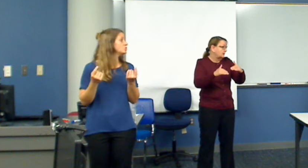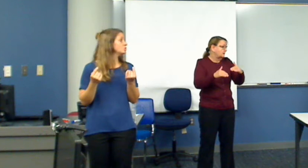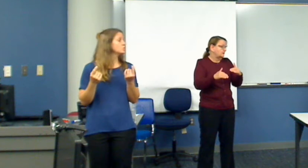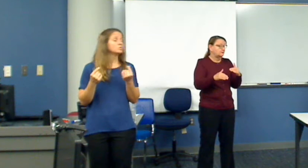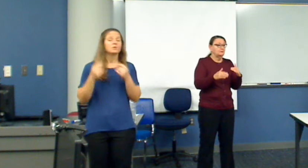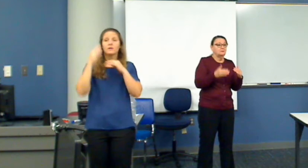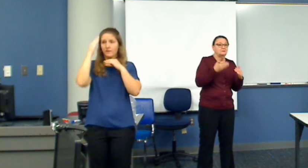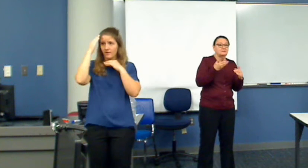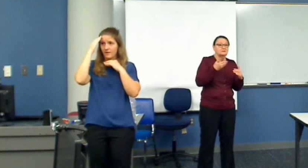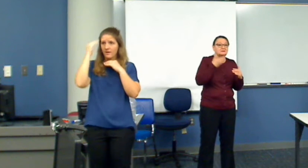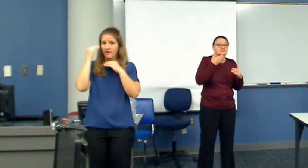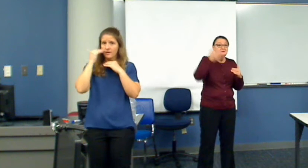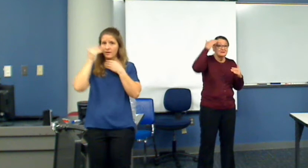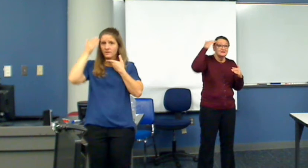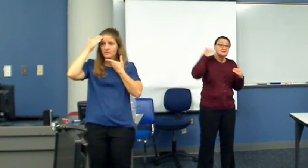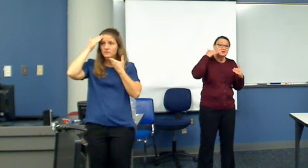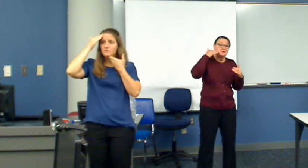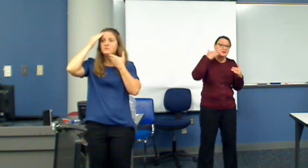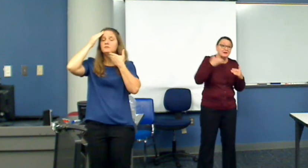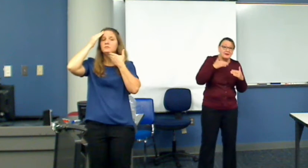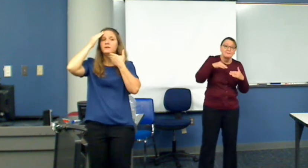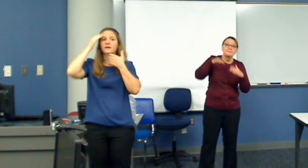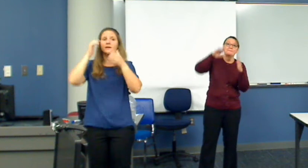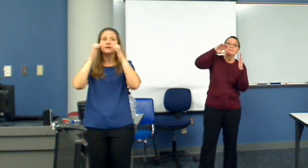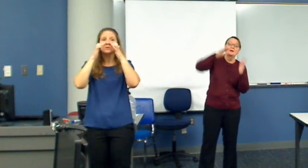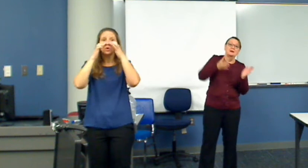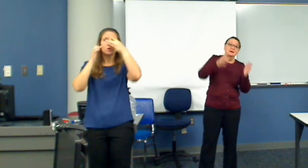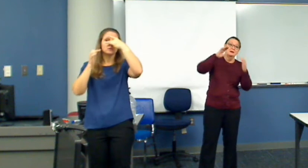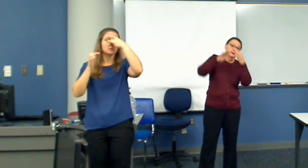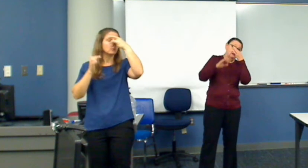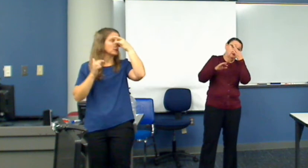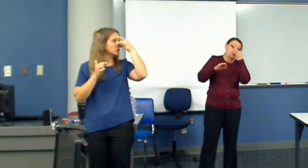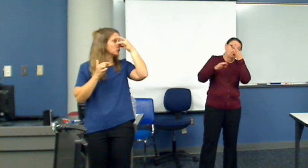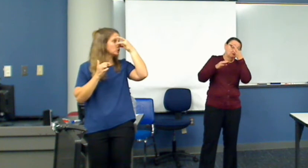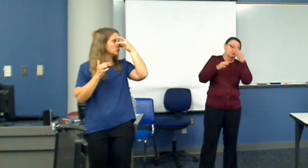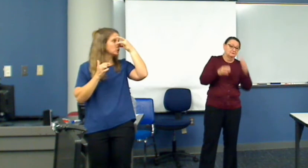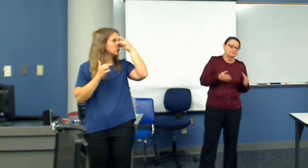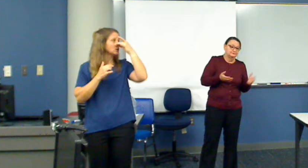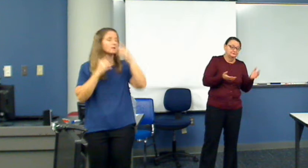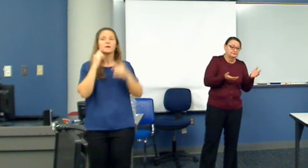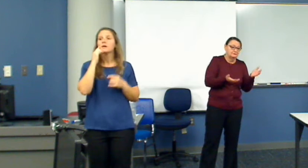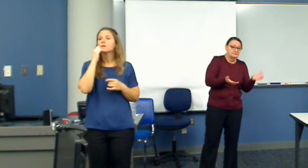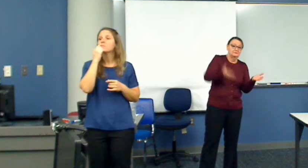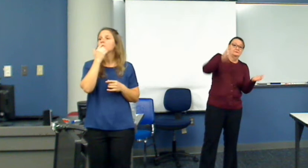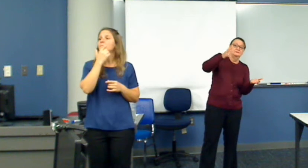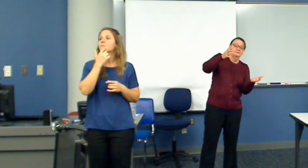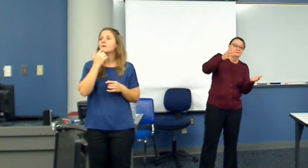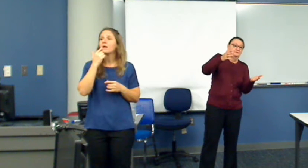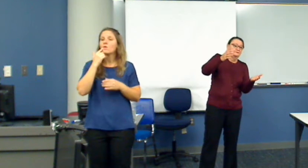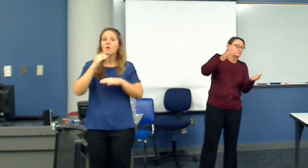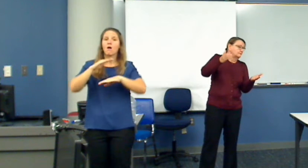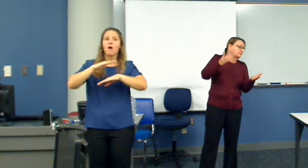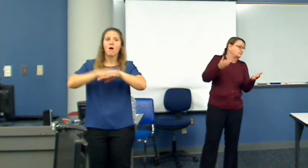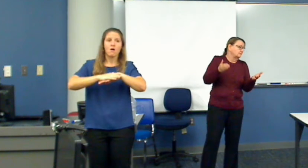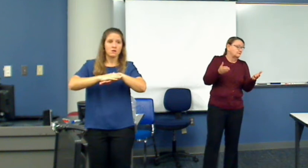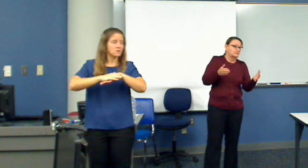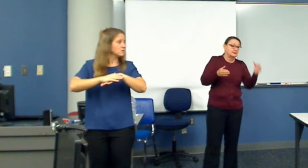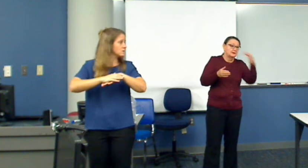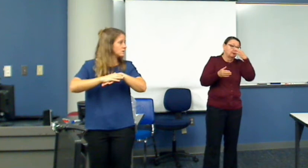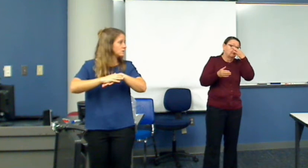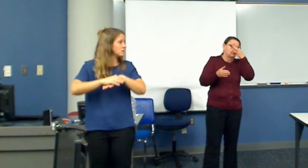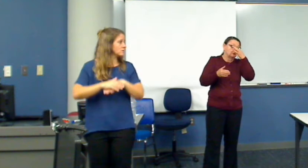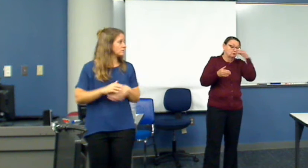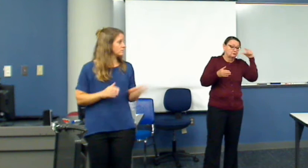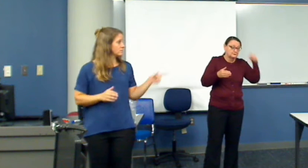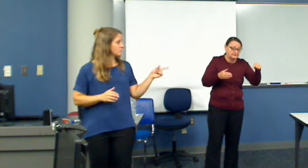tilt the head back, we pinch the nose, and we're going to put a mouth right around their mouth and make a real good seal. And you want to get 2 breaths